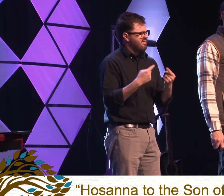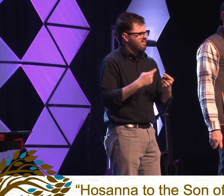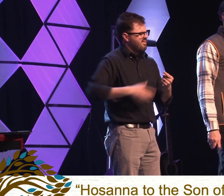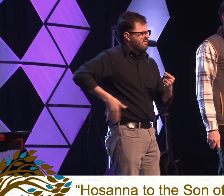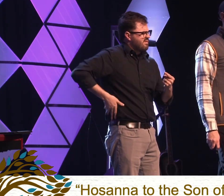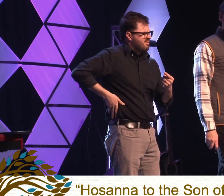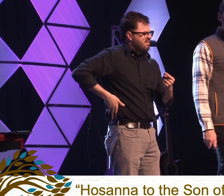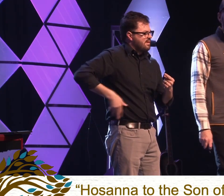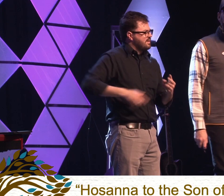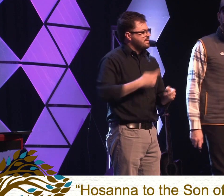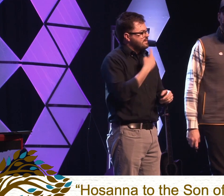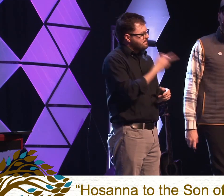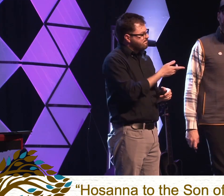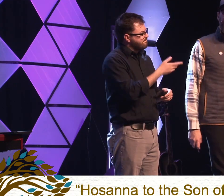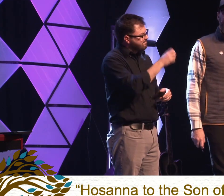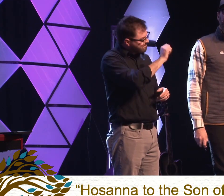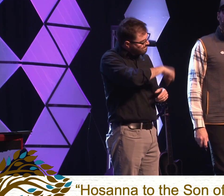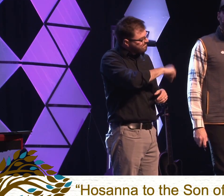he says, oh yeah.